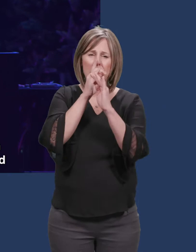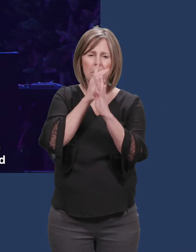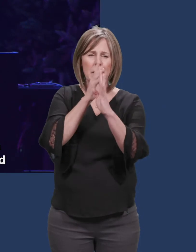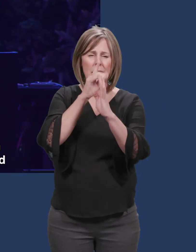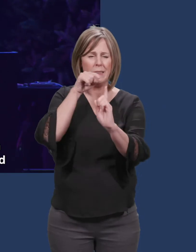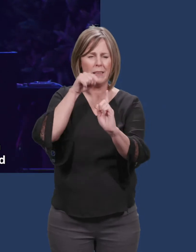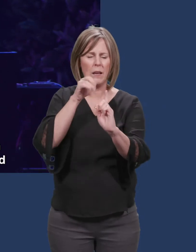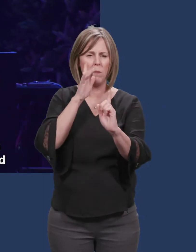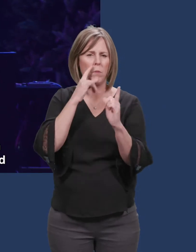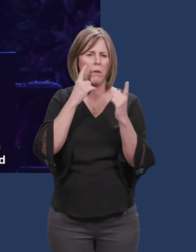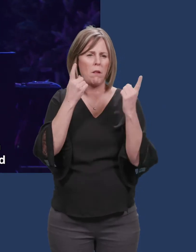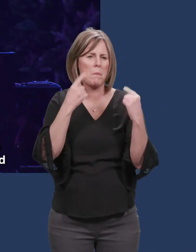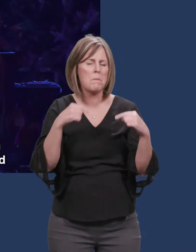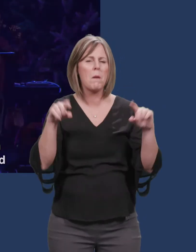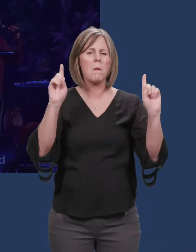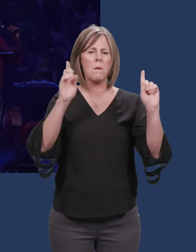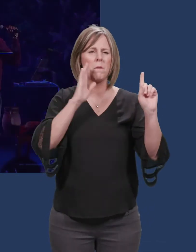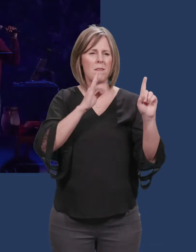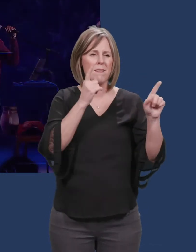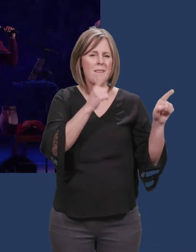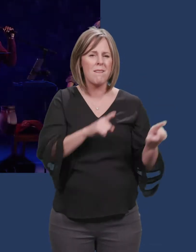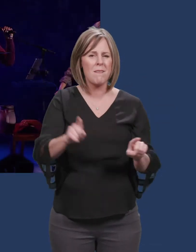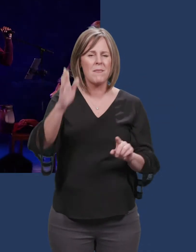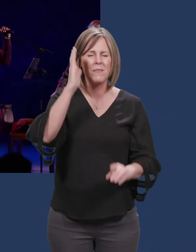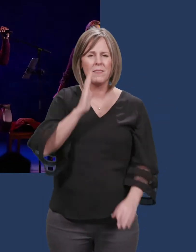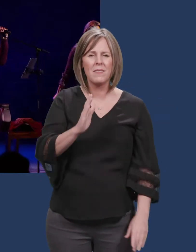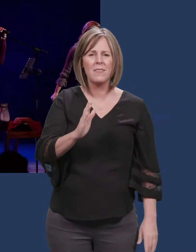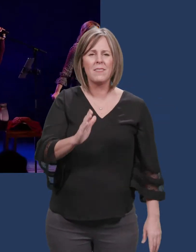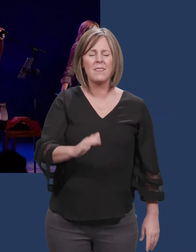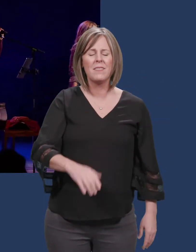your void.